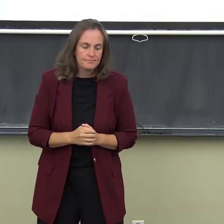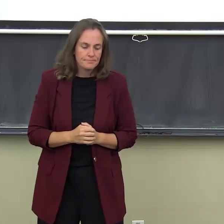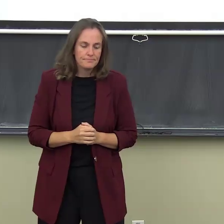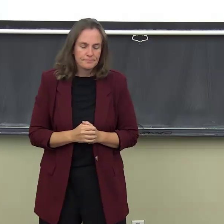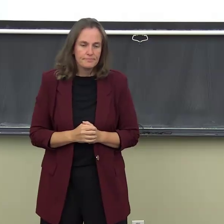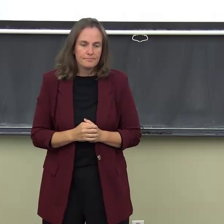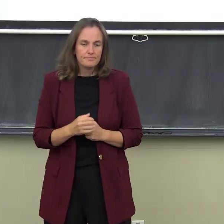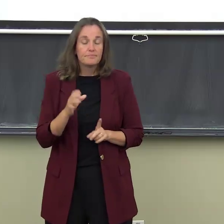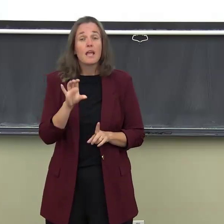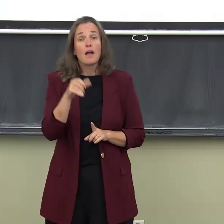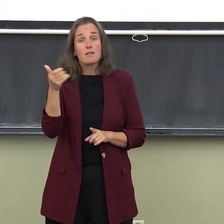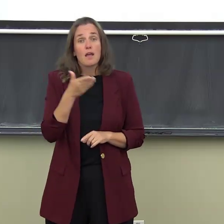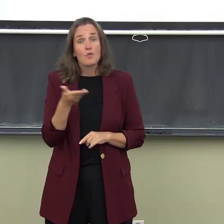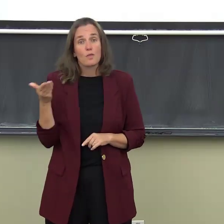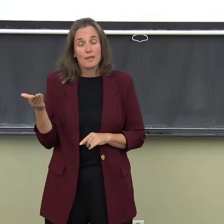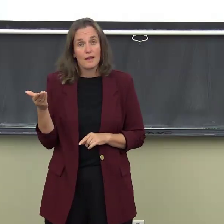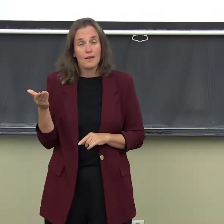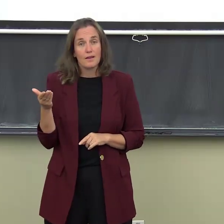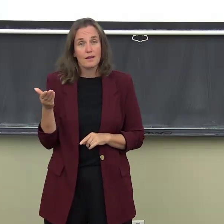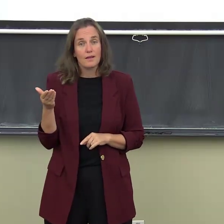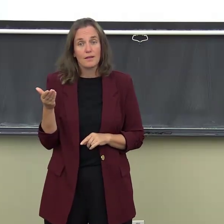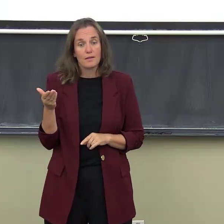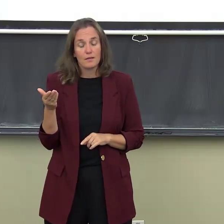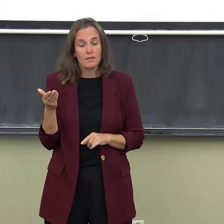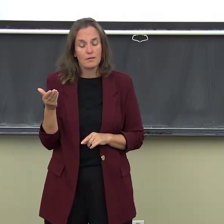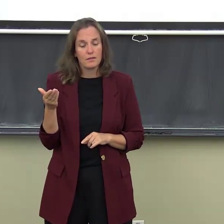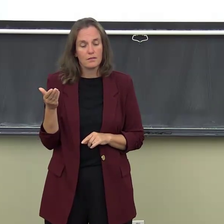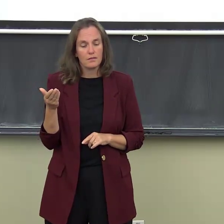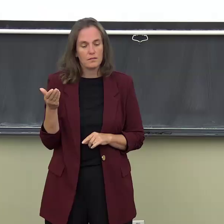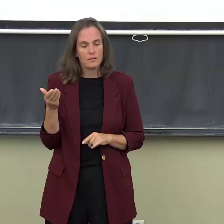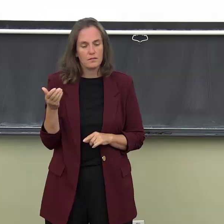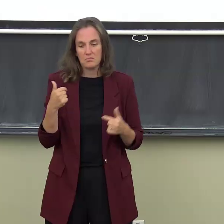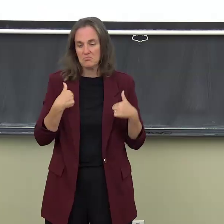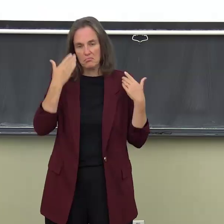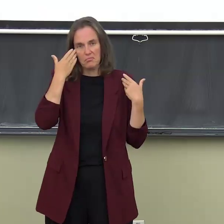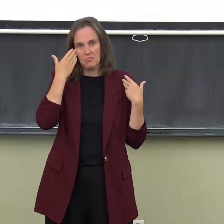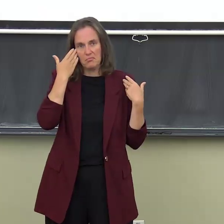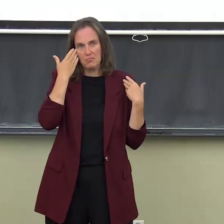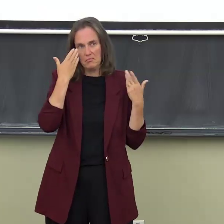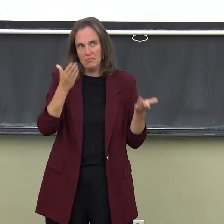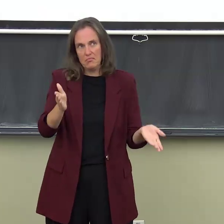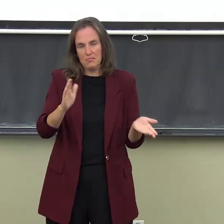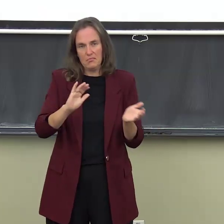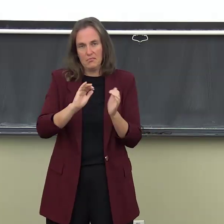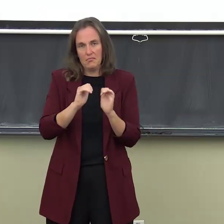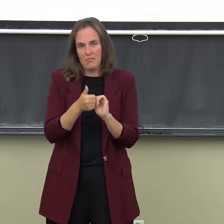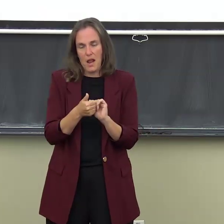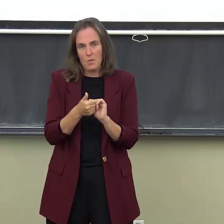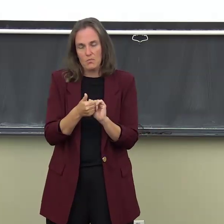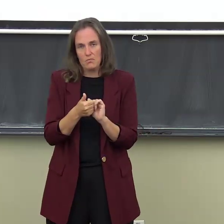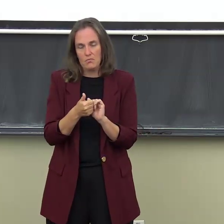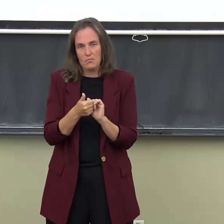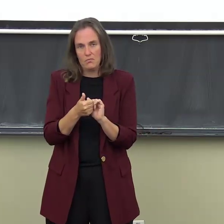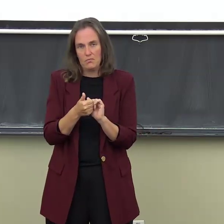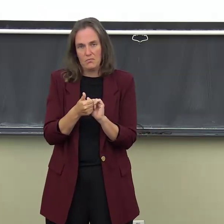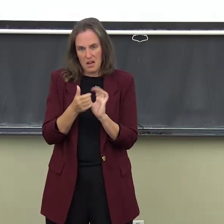And another thing that we've been noticing, and I don't know how to connect